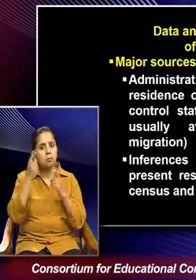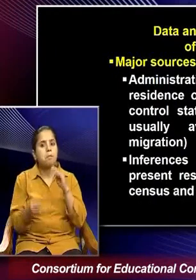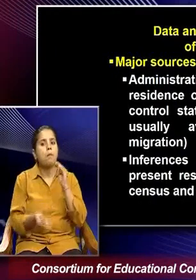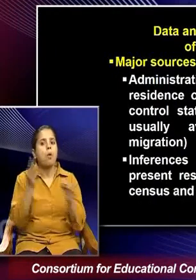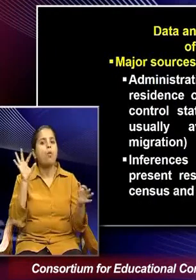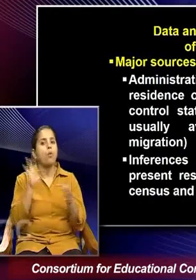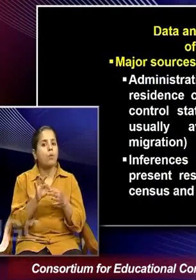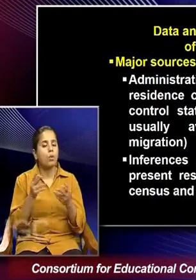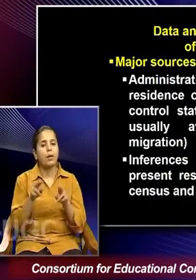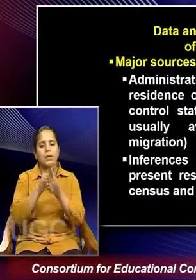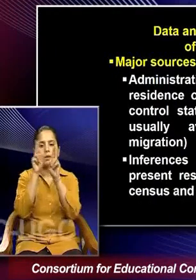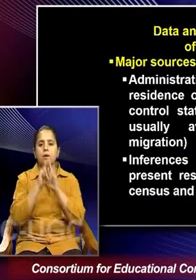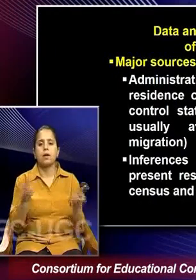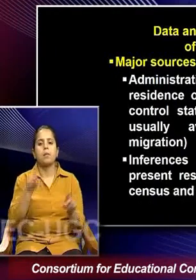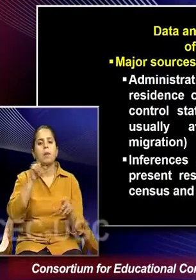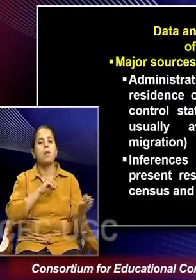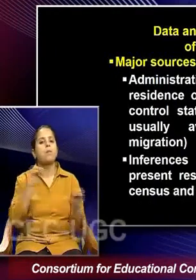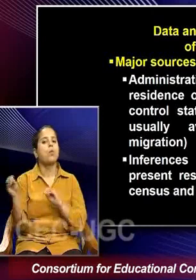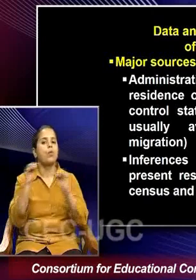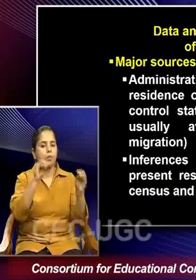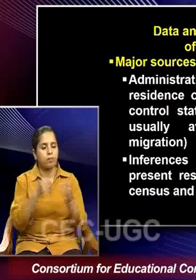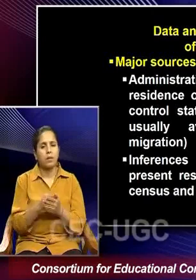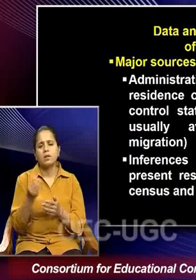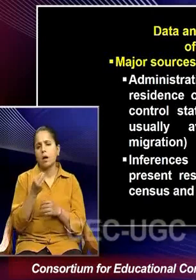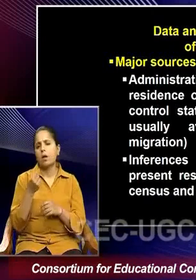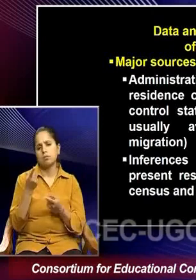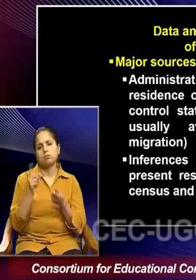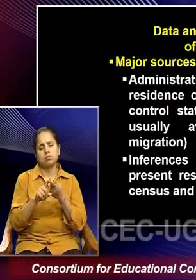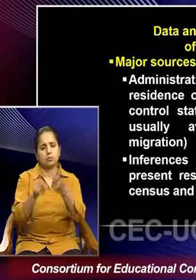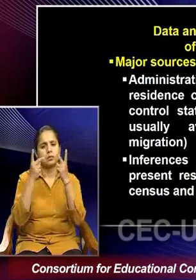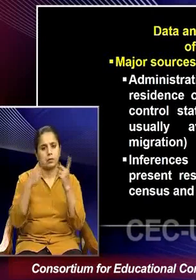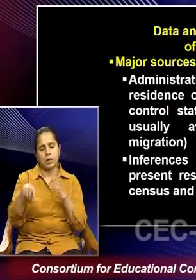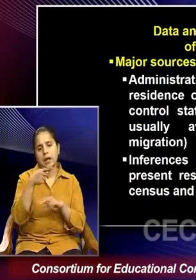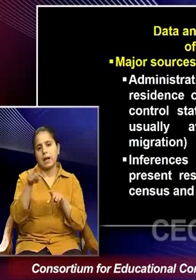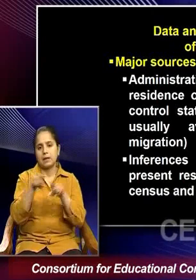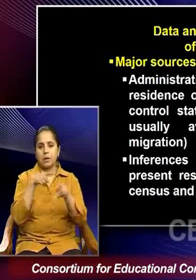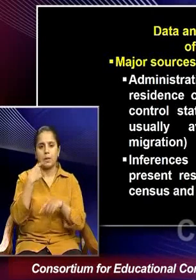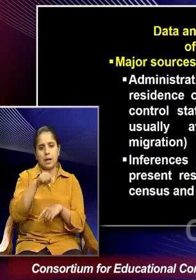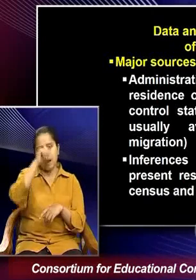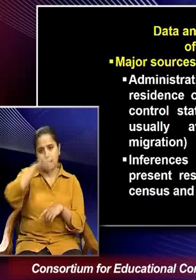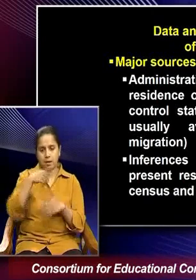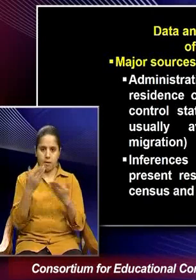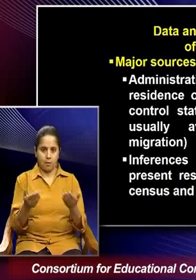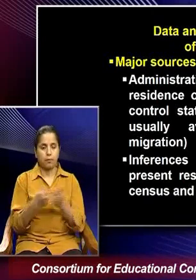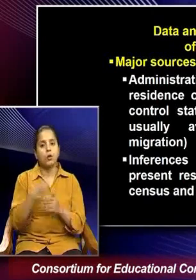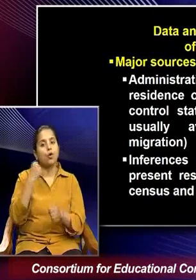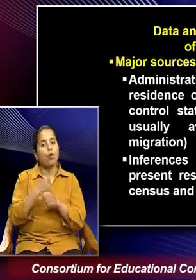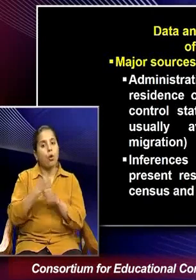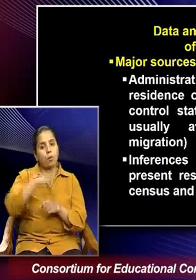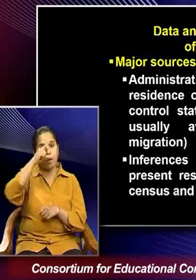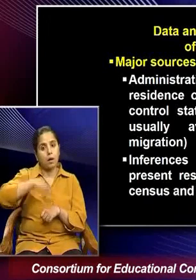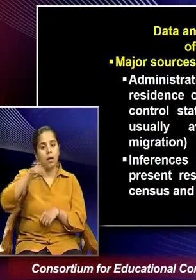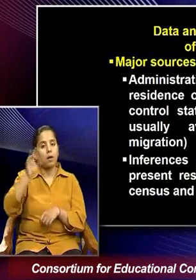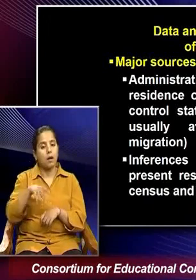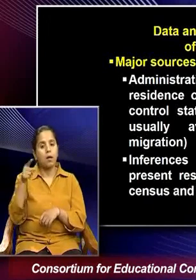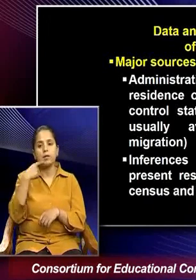the international migration. So for instance, if you take case of India, Government of India